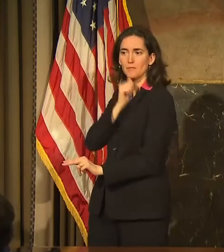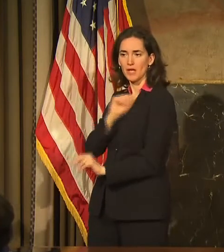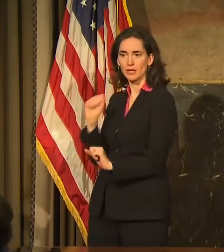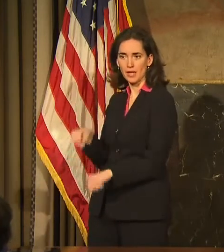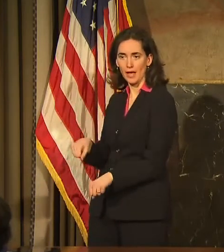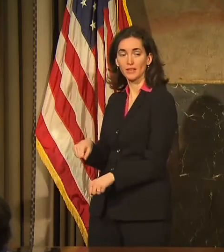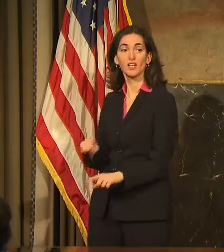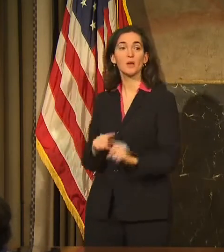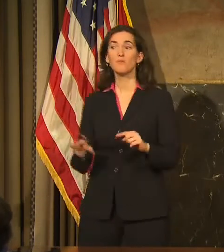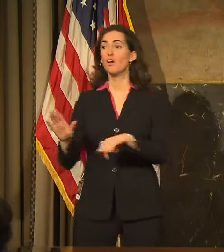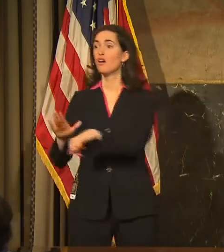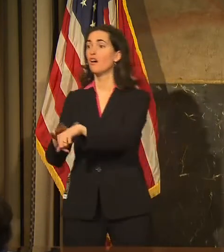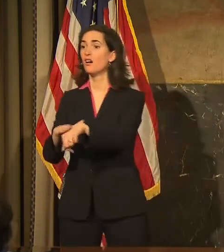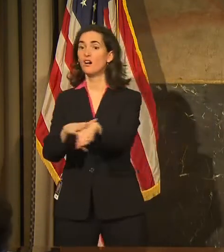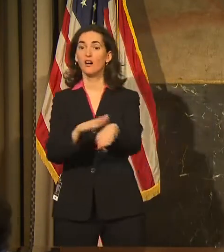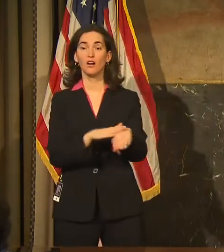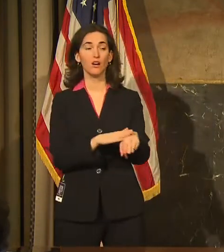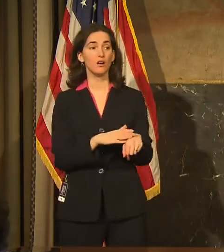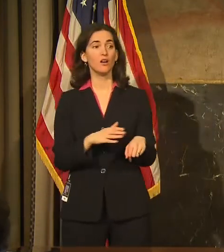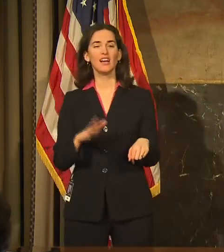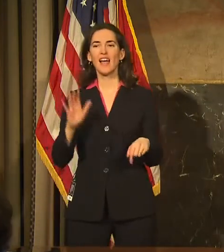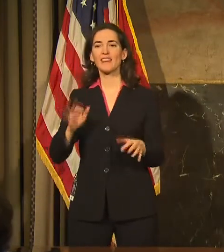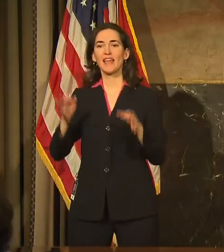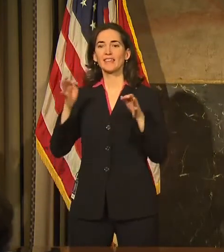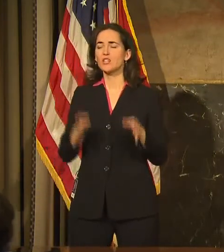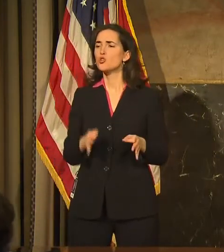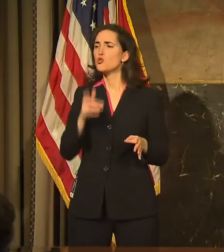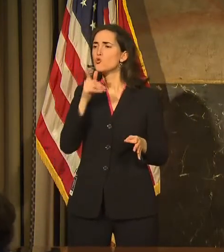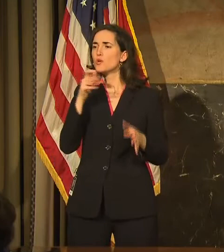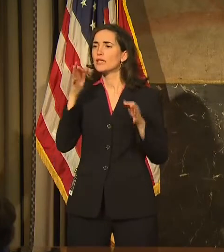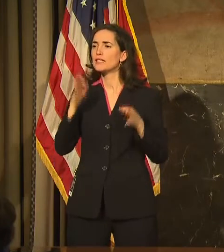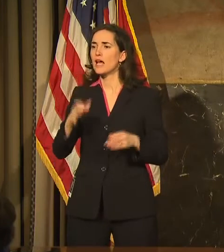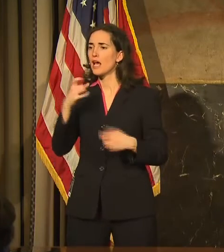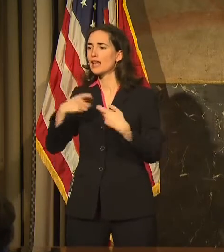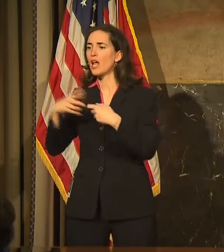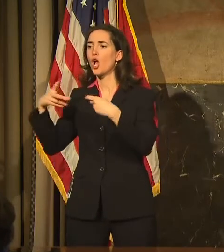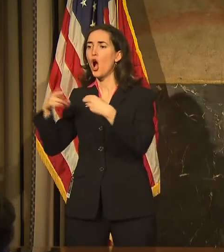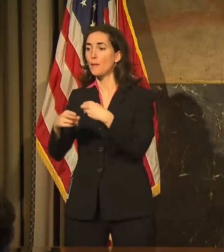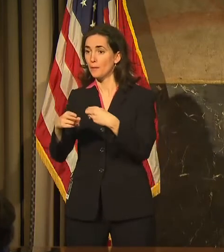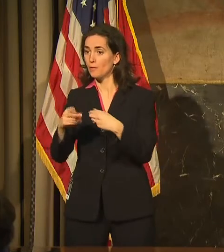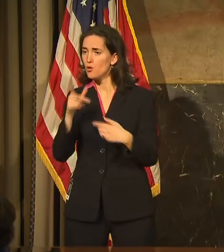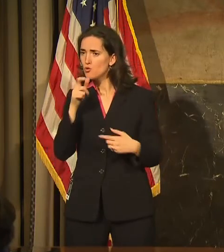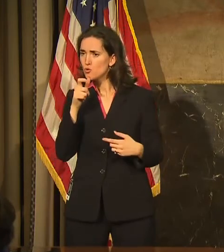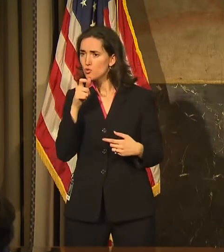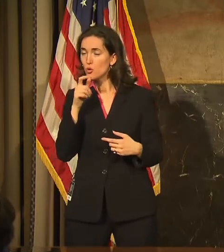know that this is not a decision that is made by local